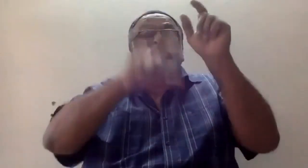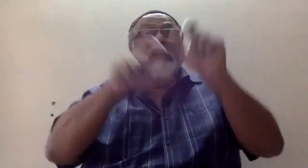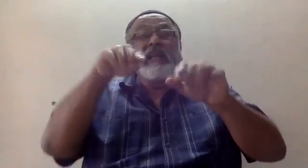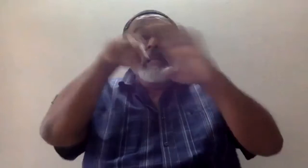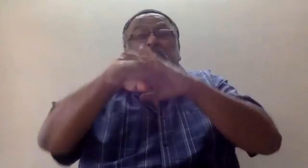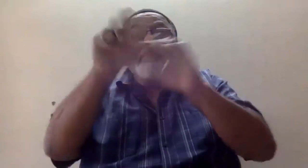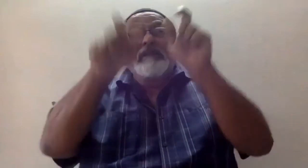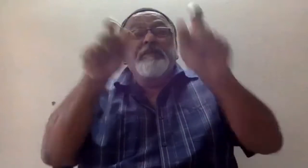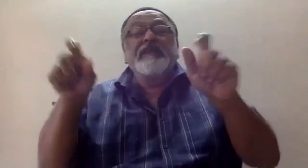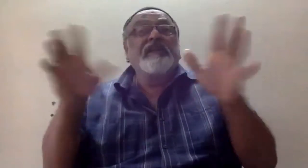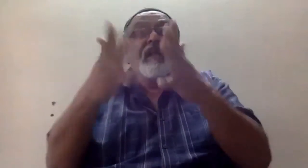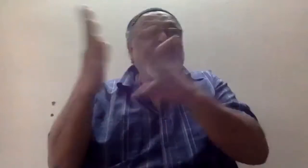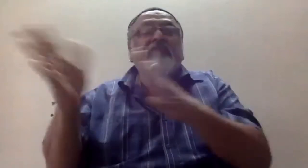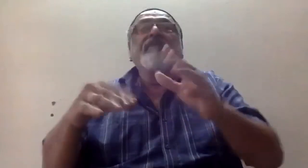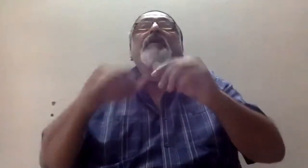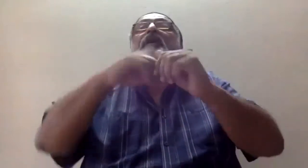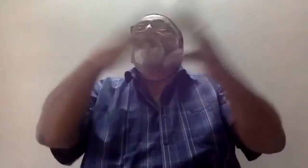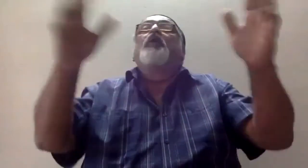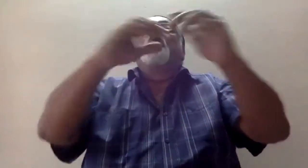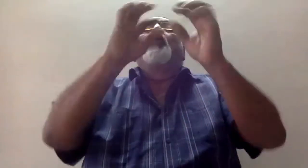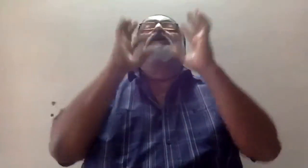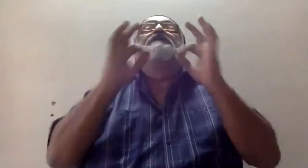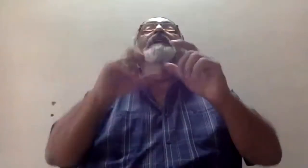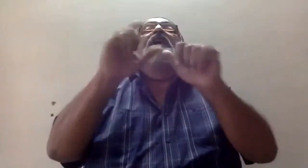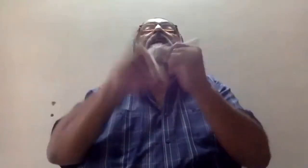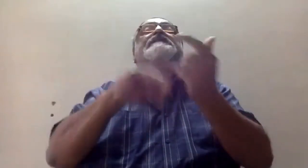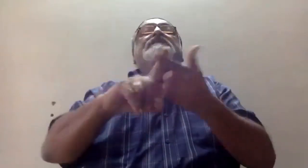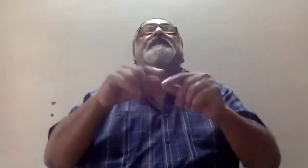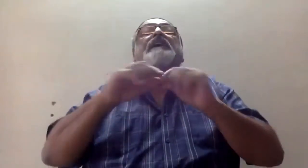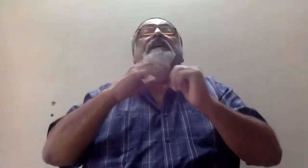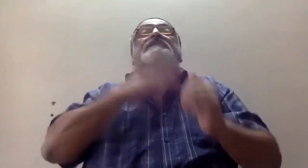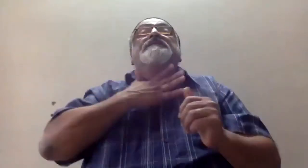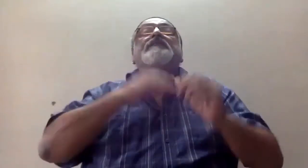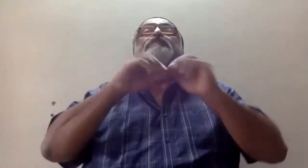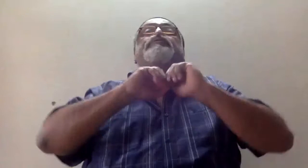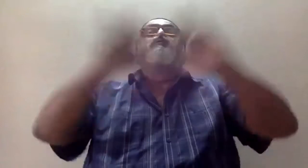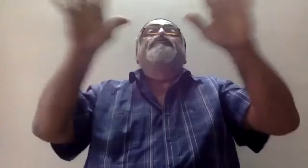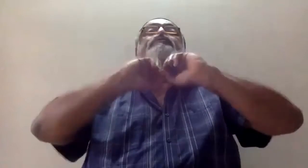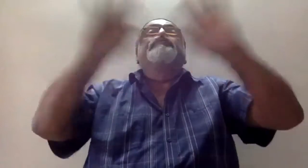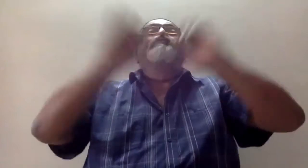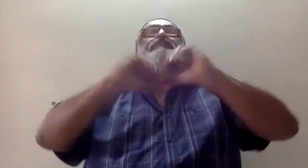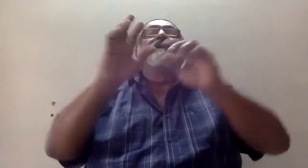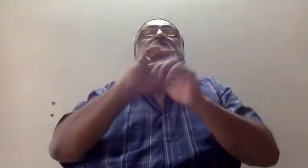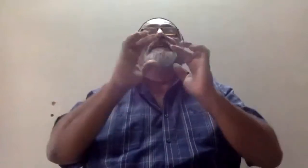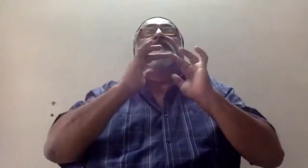are there, so a PIL or a general case, there could be live streaming of what is happening in the court. And there could also